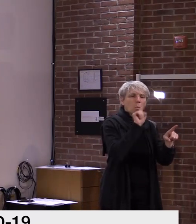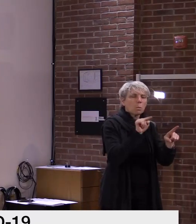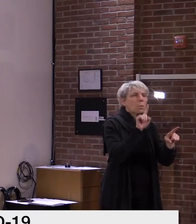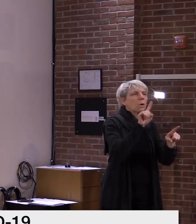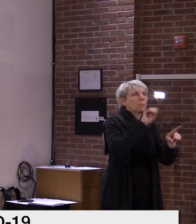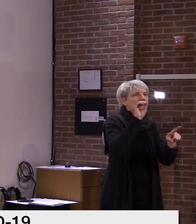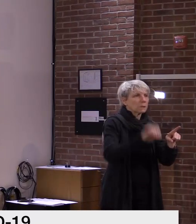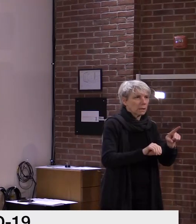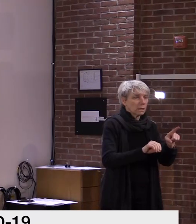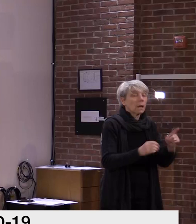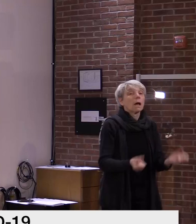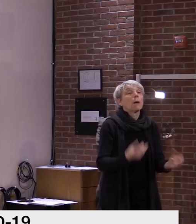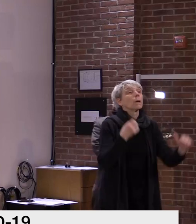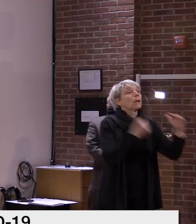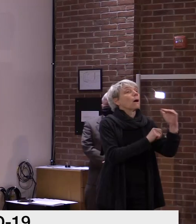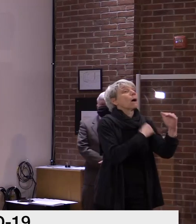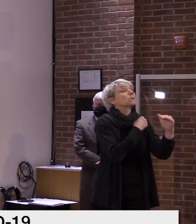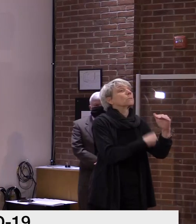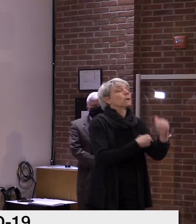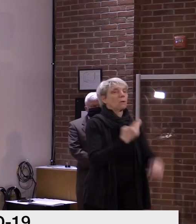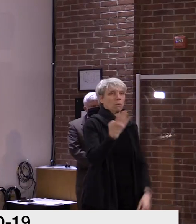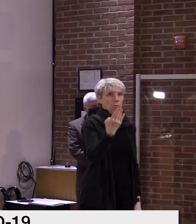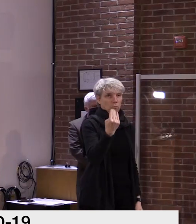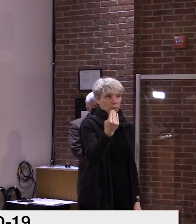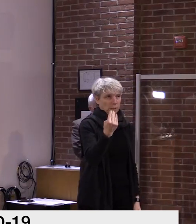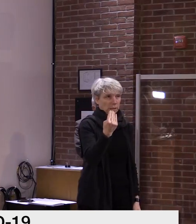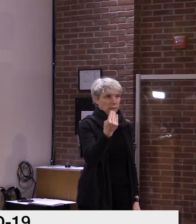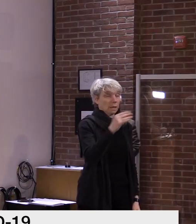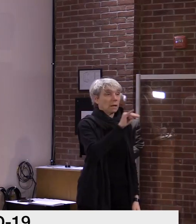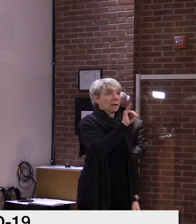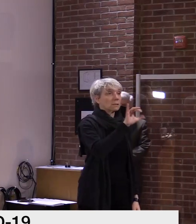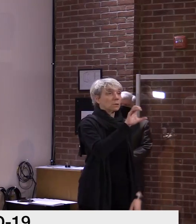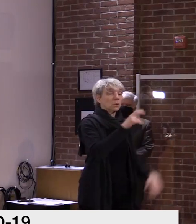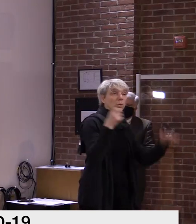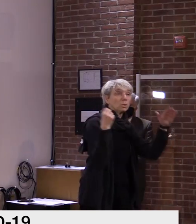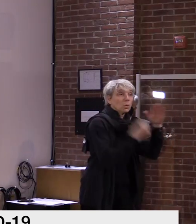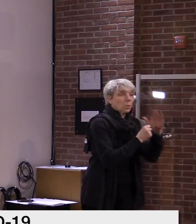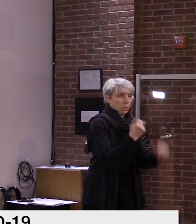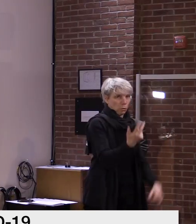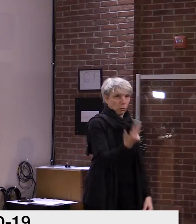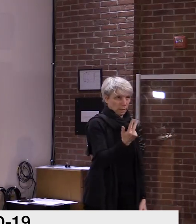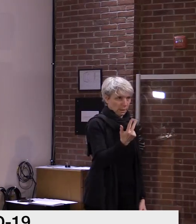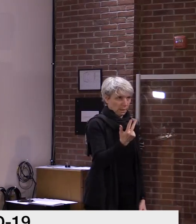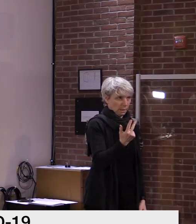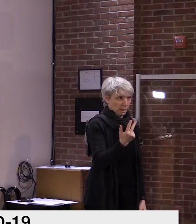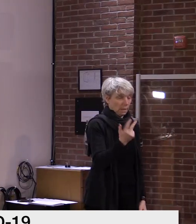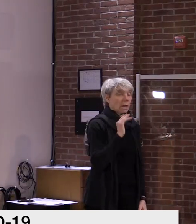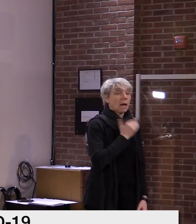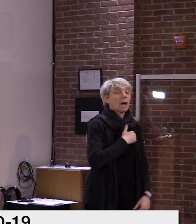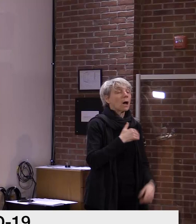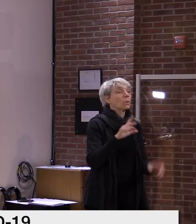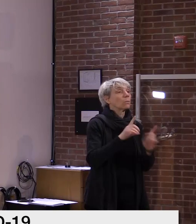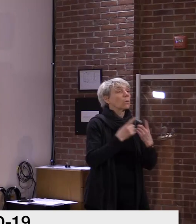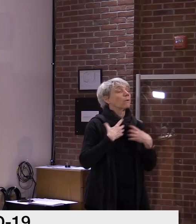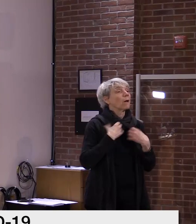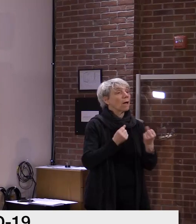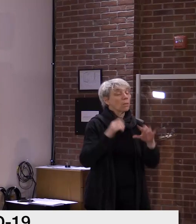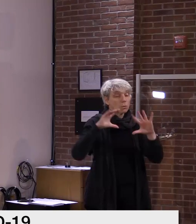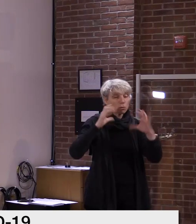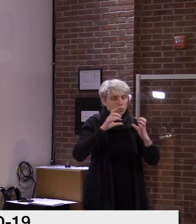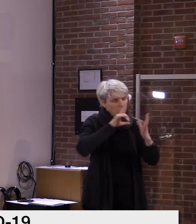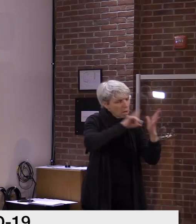Hospitalizations 14, with 3 in the ICU. Our epi teams are following just over